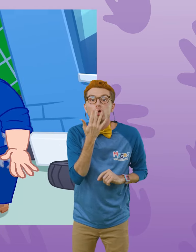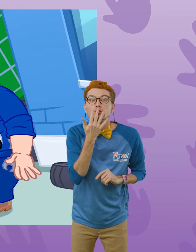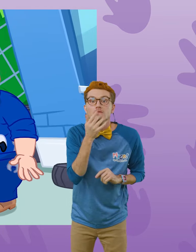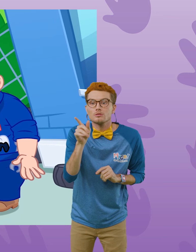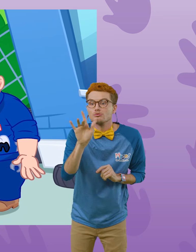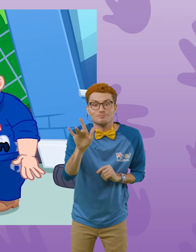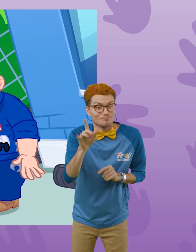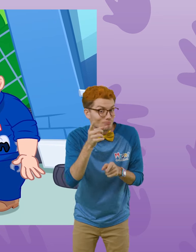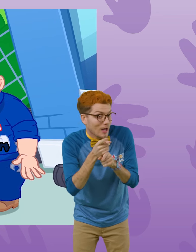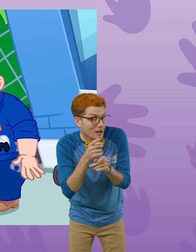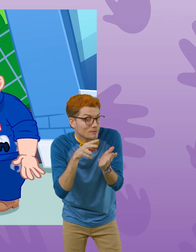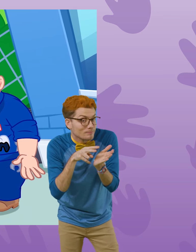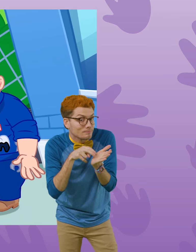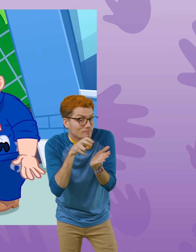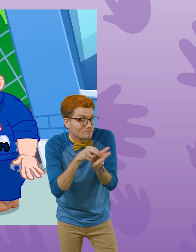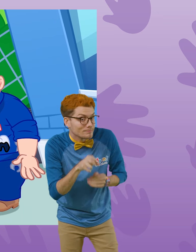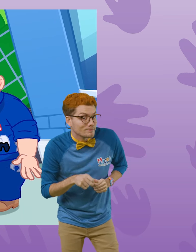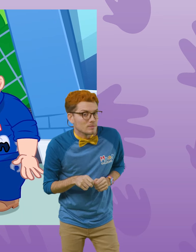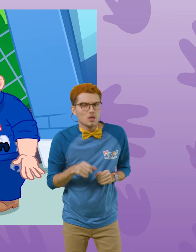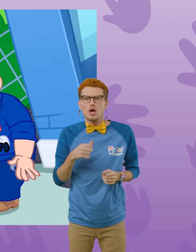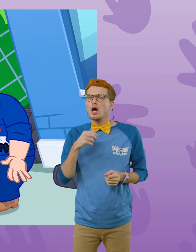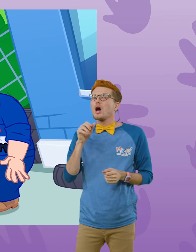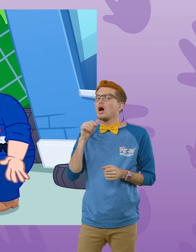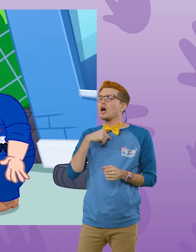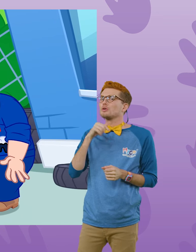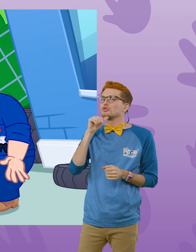he touches. Right, Chroma? Uh-huh.